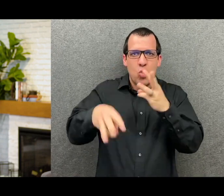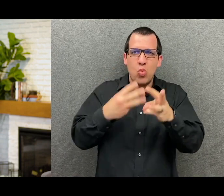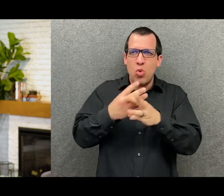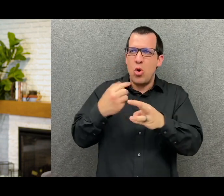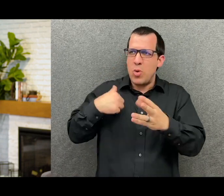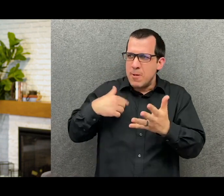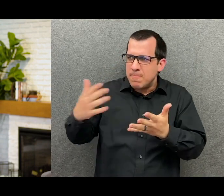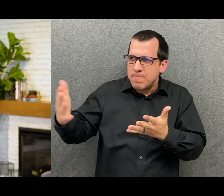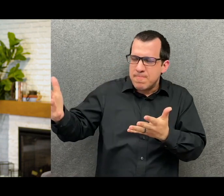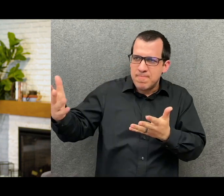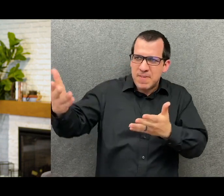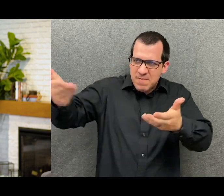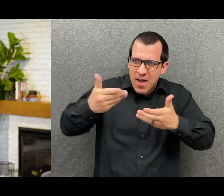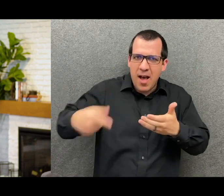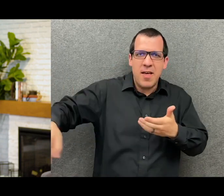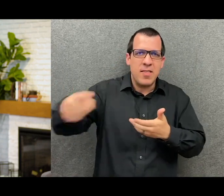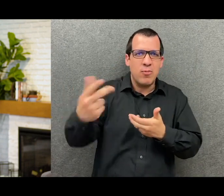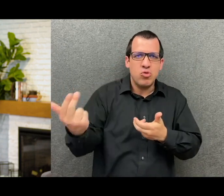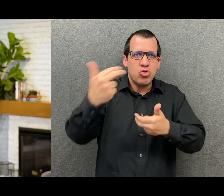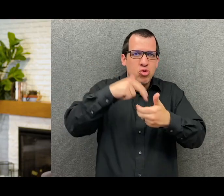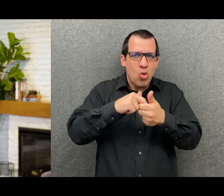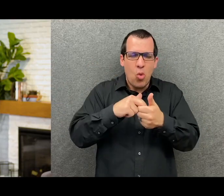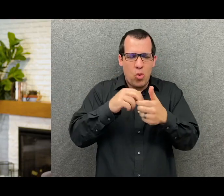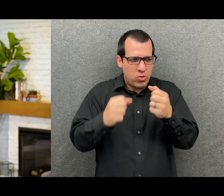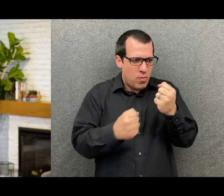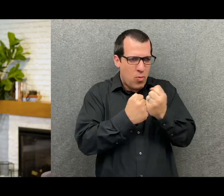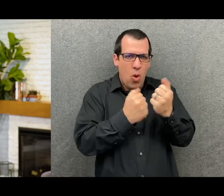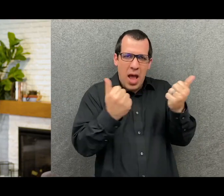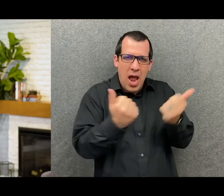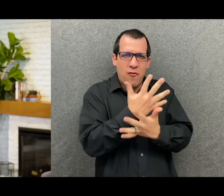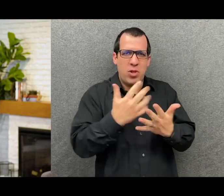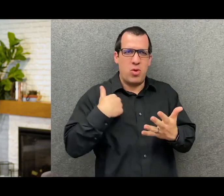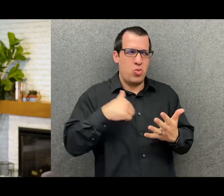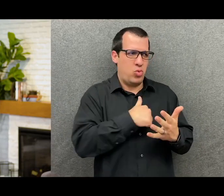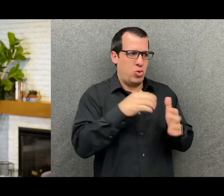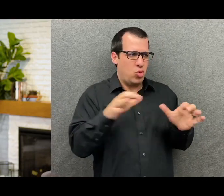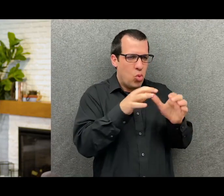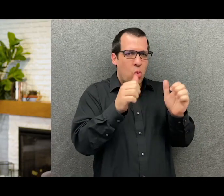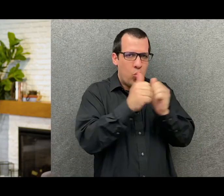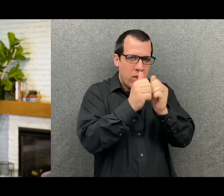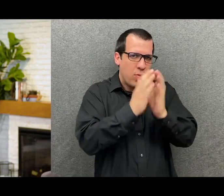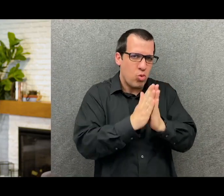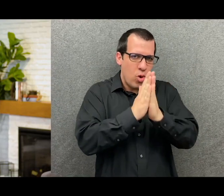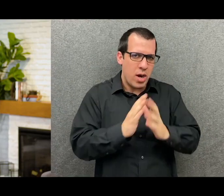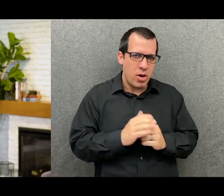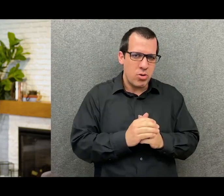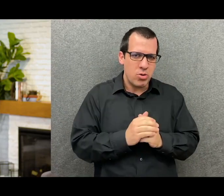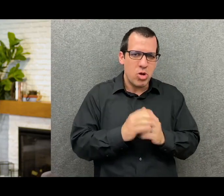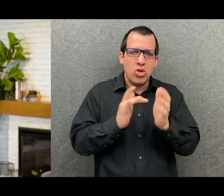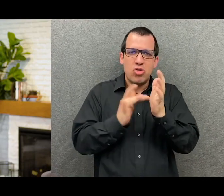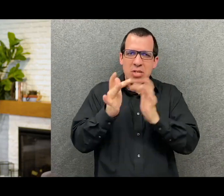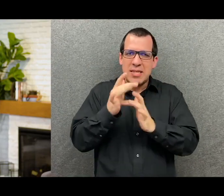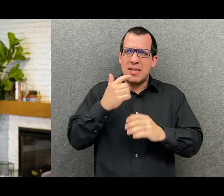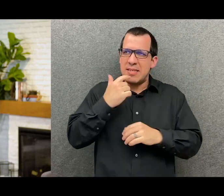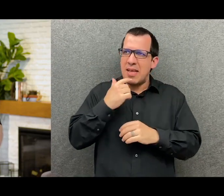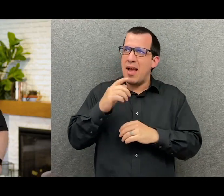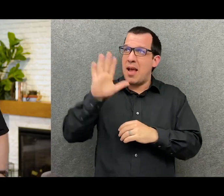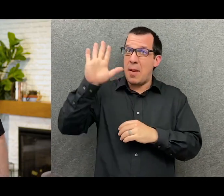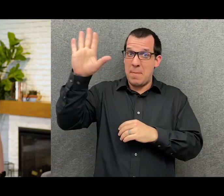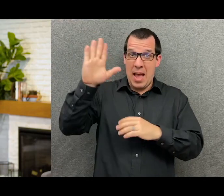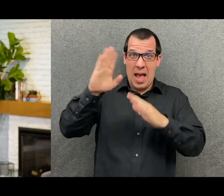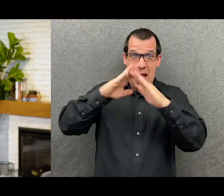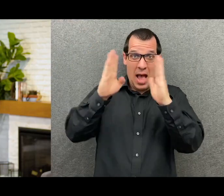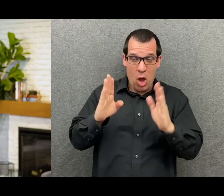undergird all that we're doing with prayer. Jesus told us, "My house will be called the house of